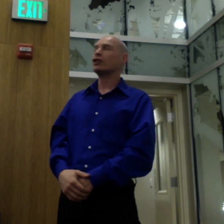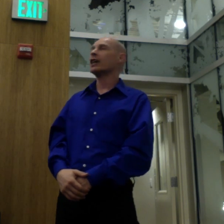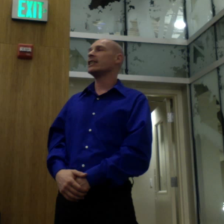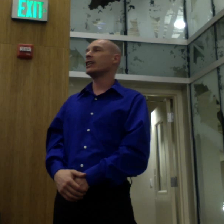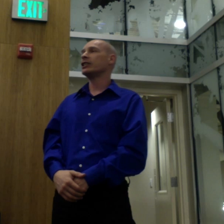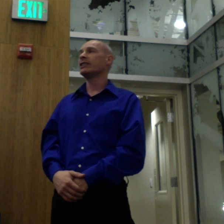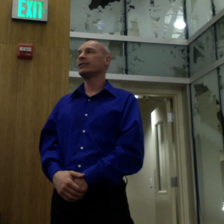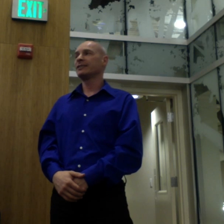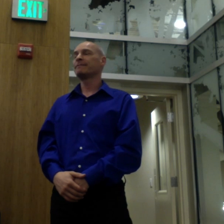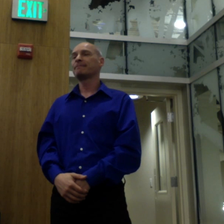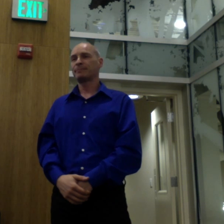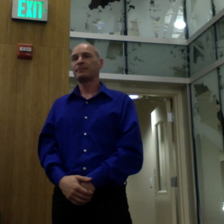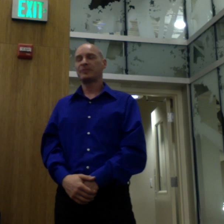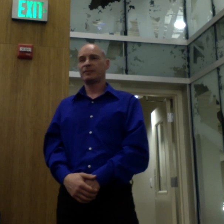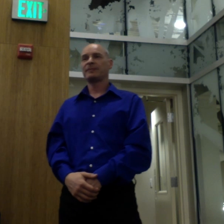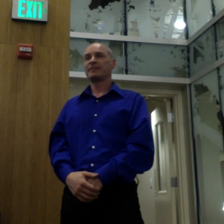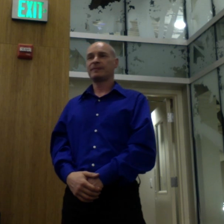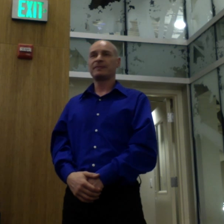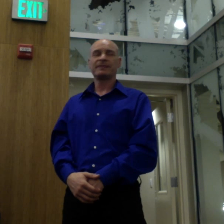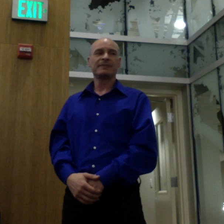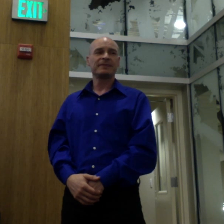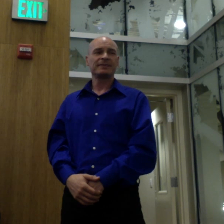He's got ADHD. Mm-hmm.